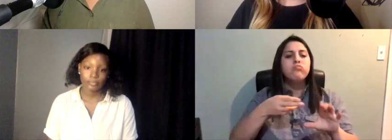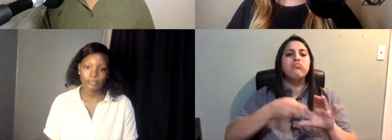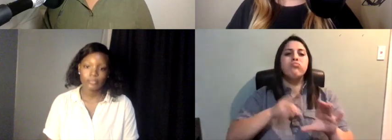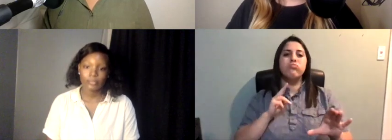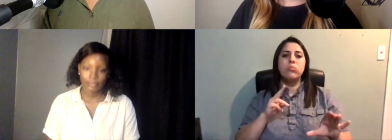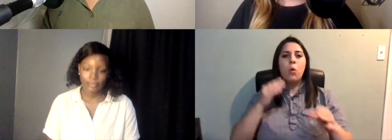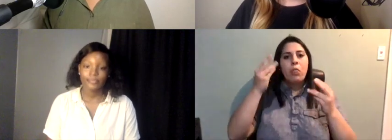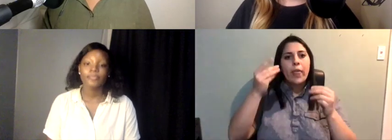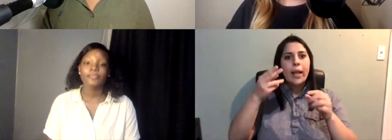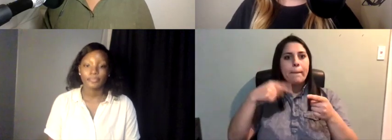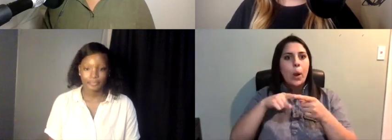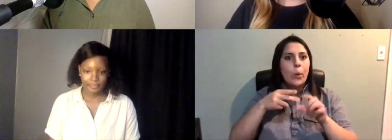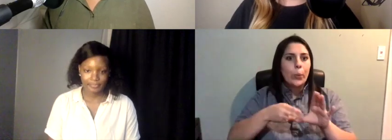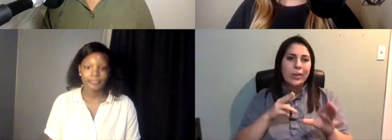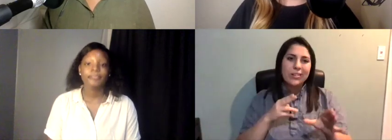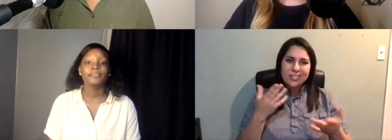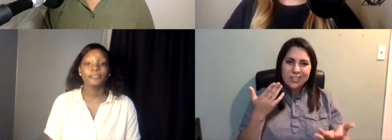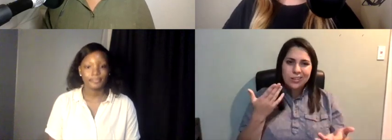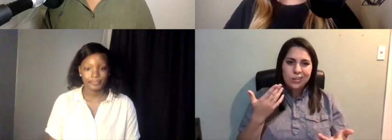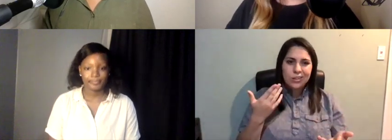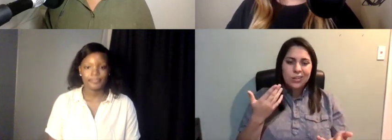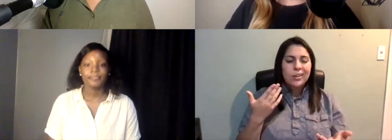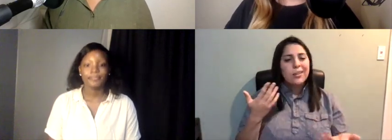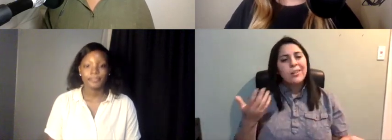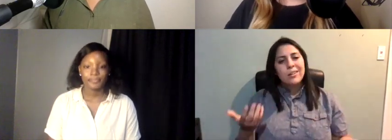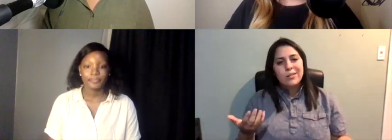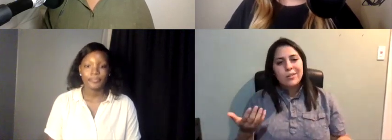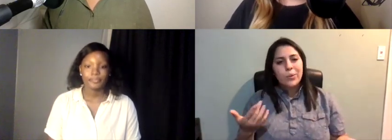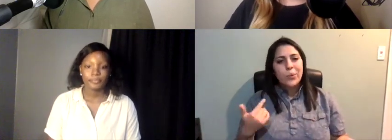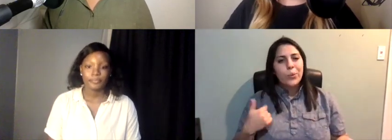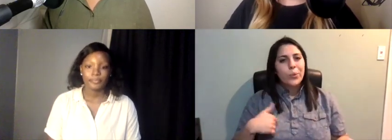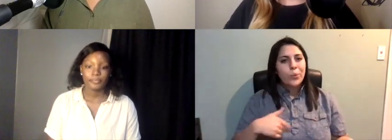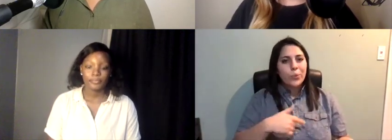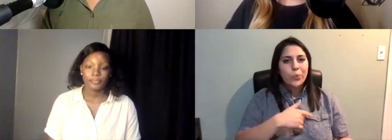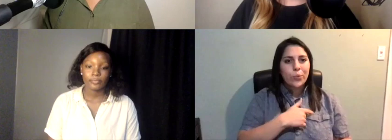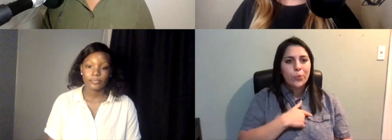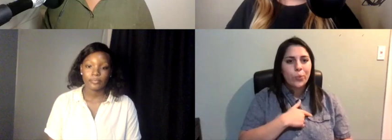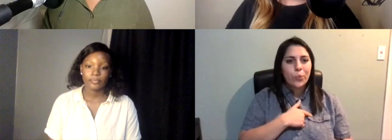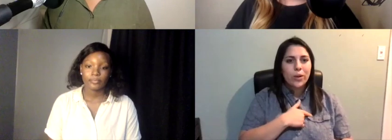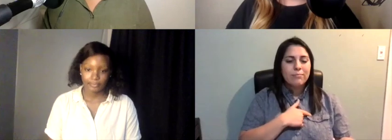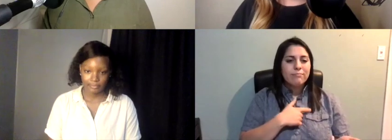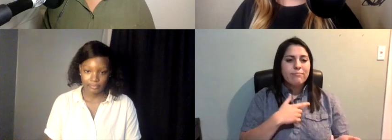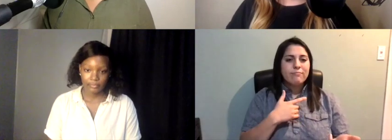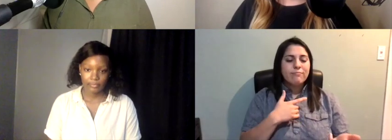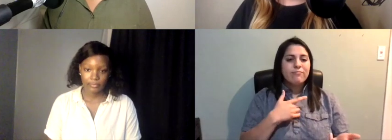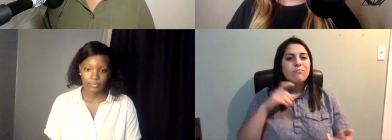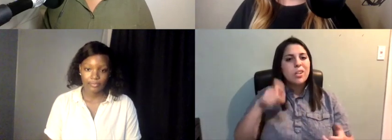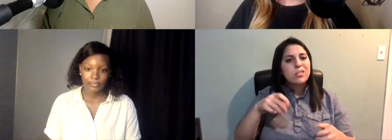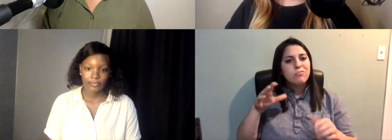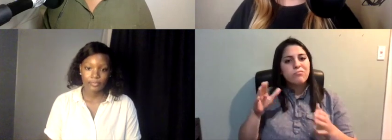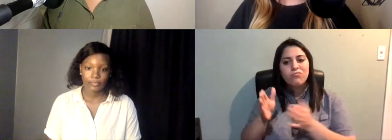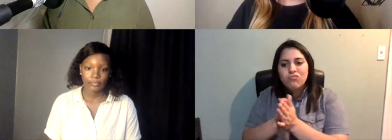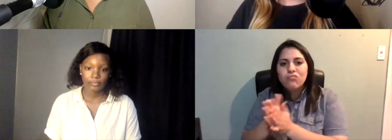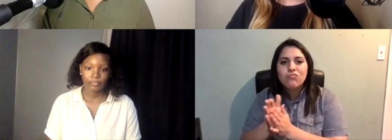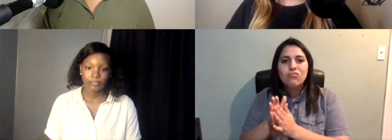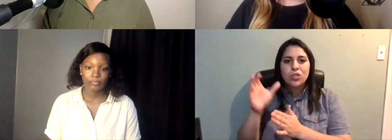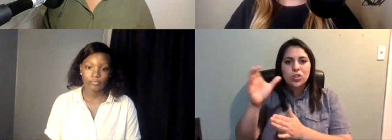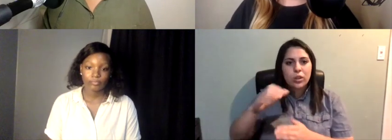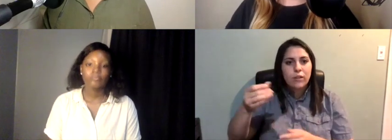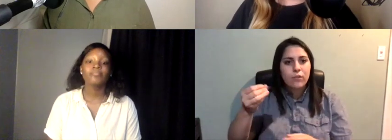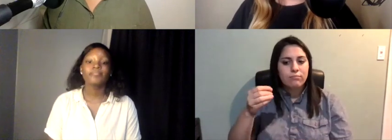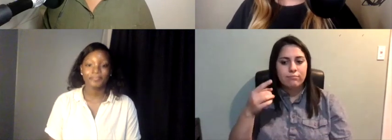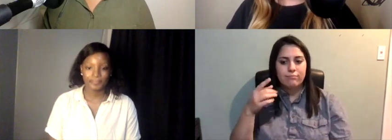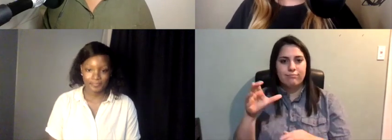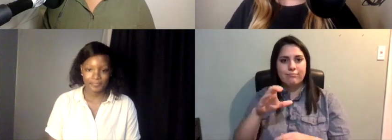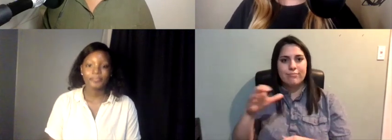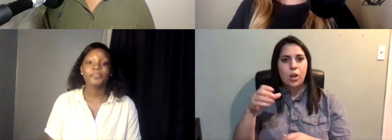day out to make things work and, you know, search for those opportunities, whatever they may be, because they're out there and there are people that